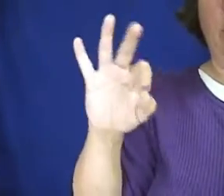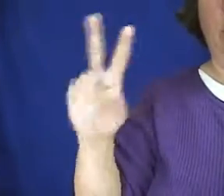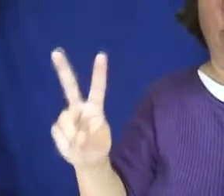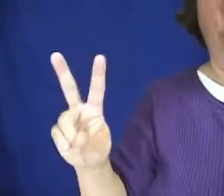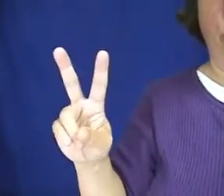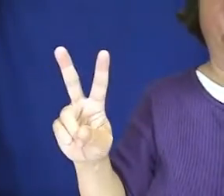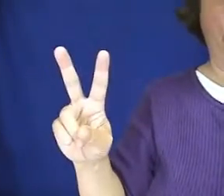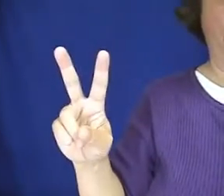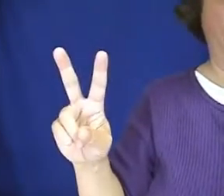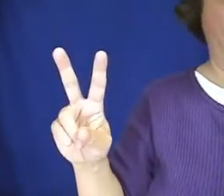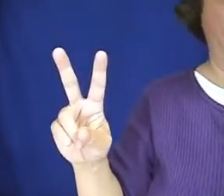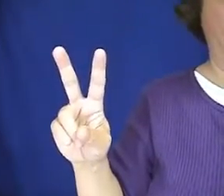492.